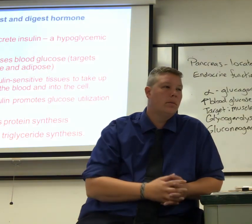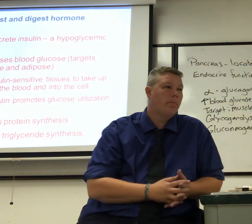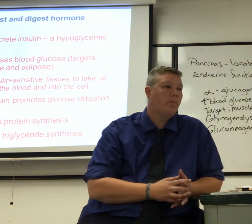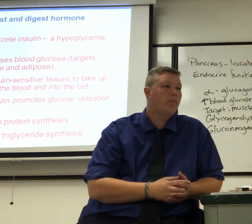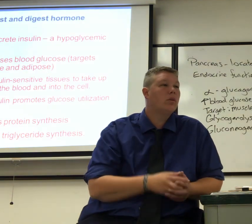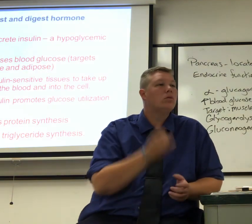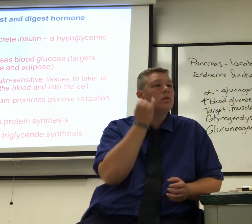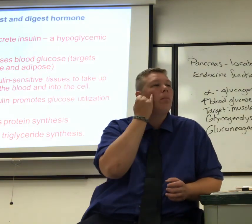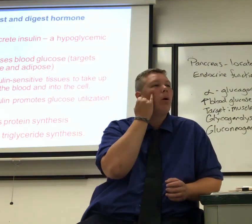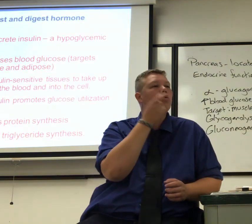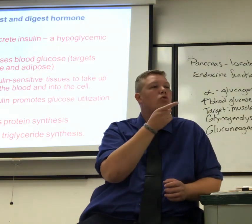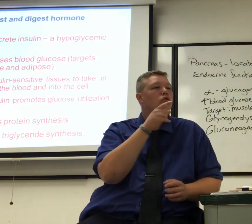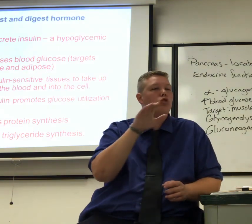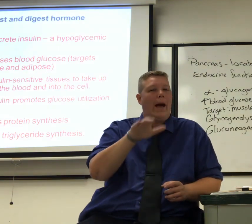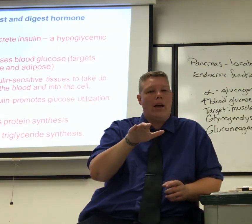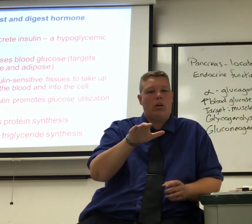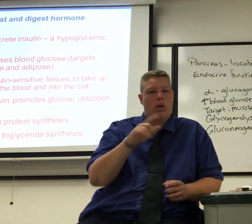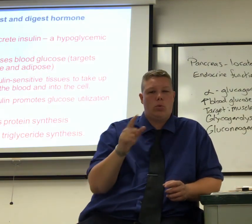mellitus.